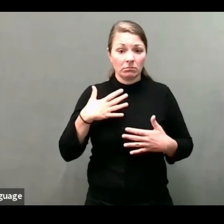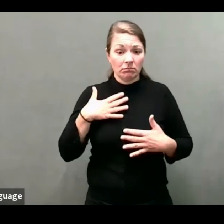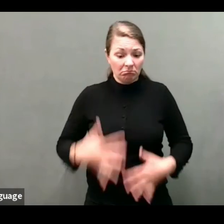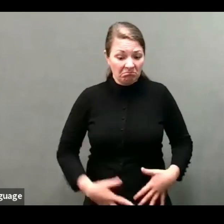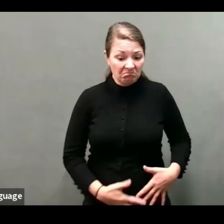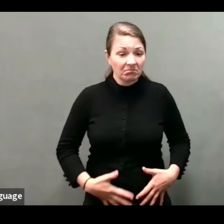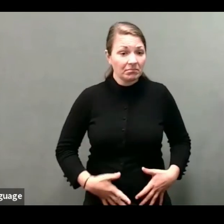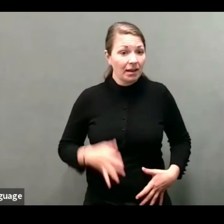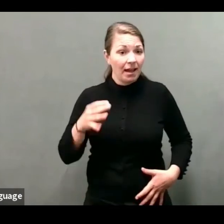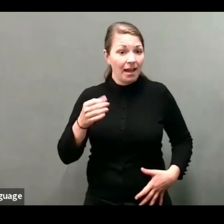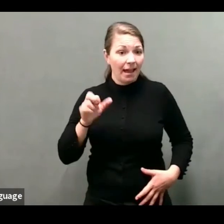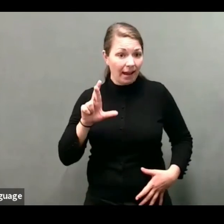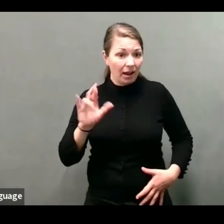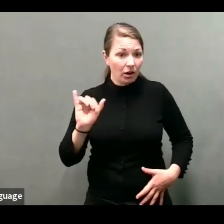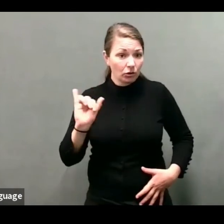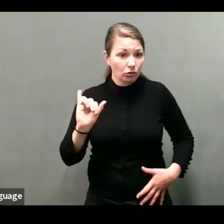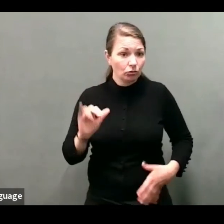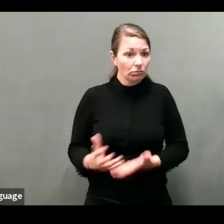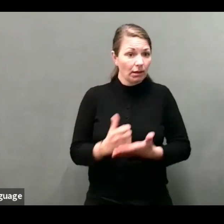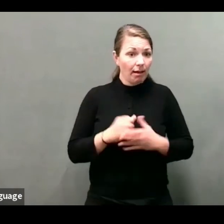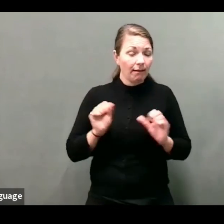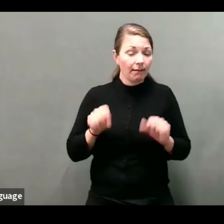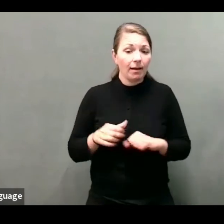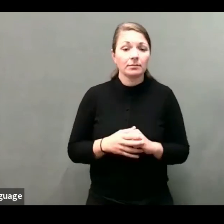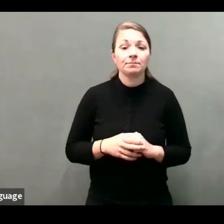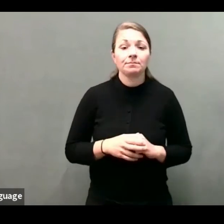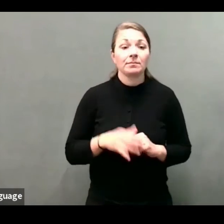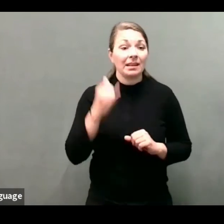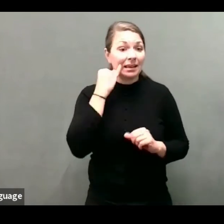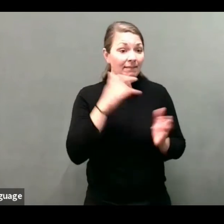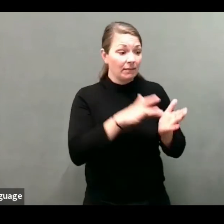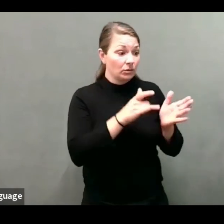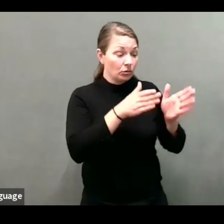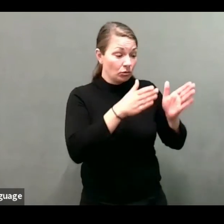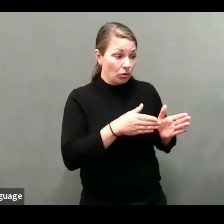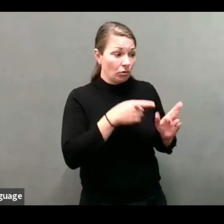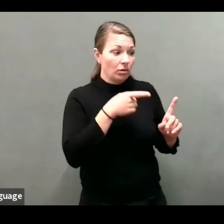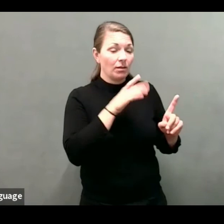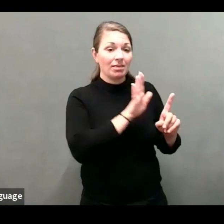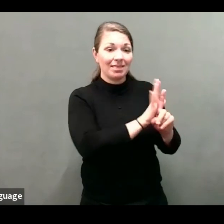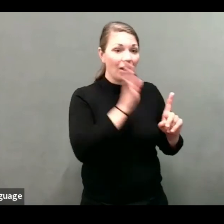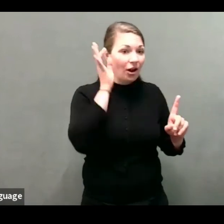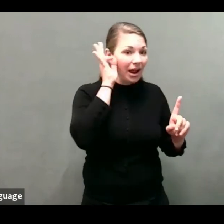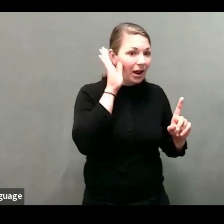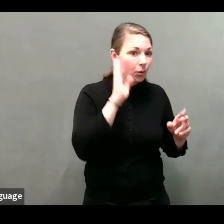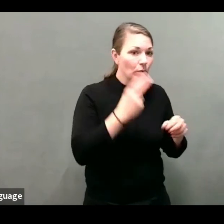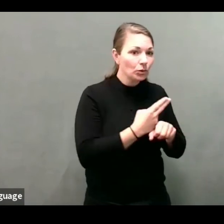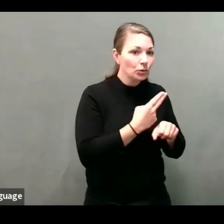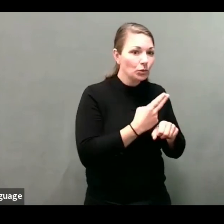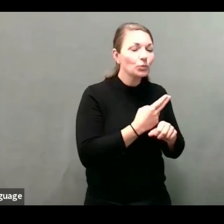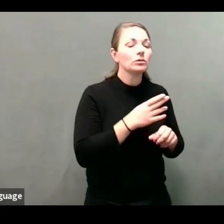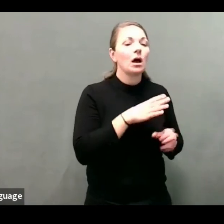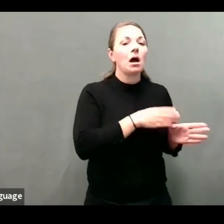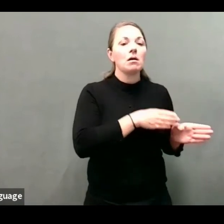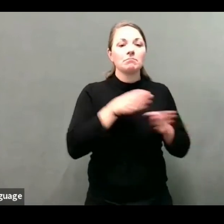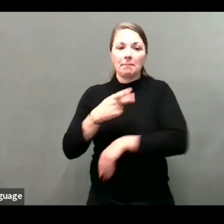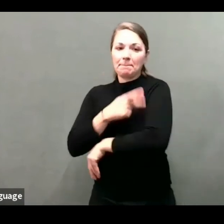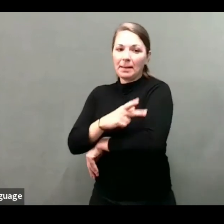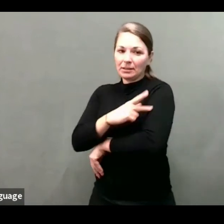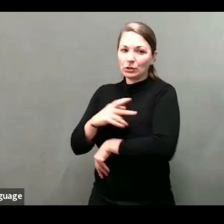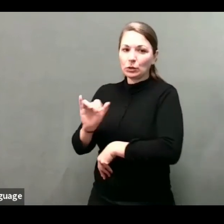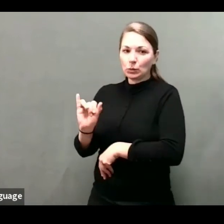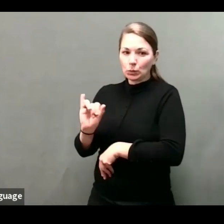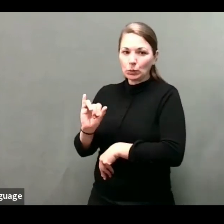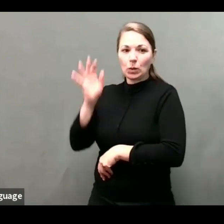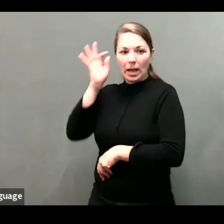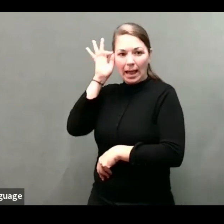hair is going to be used as evidence, then the patient's hair needs to be collected as well so that the crime